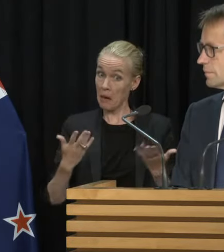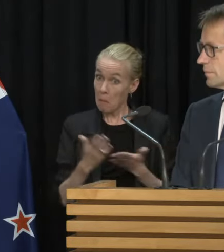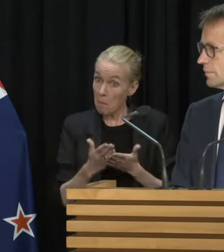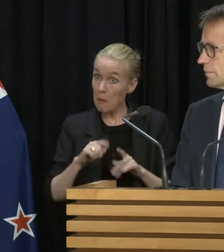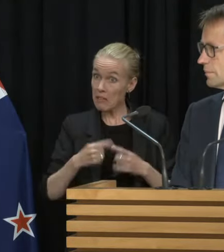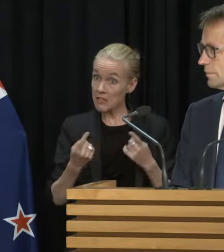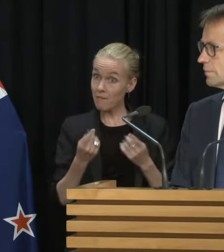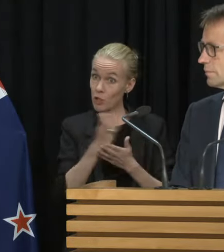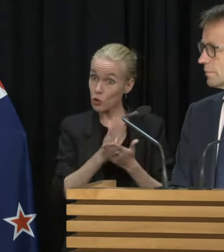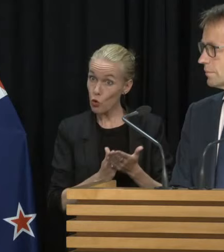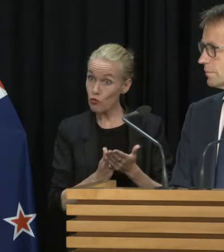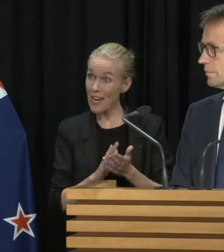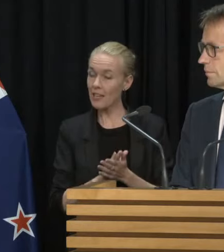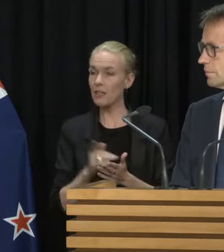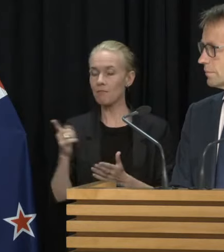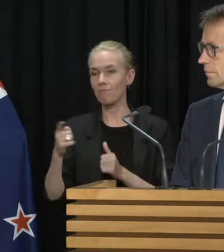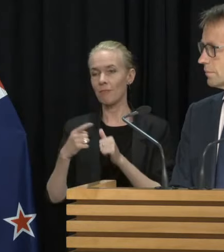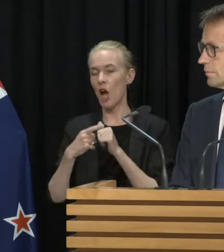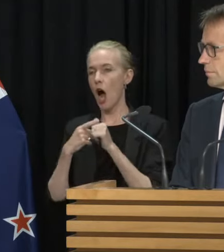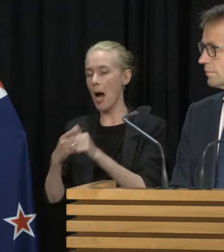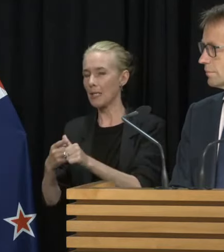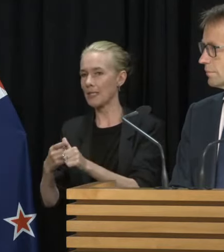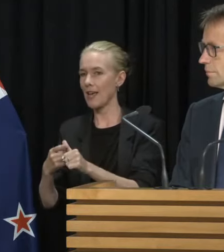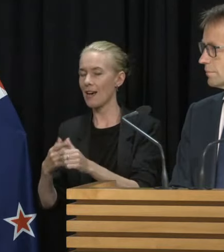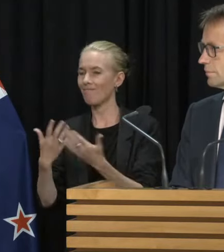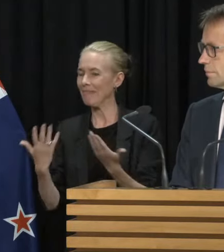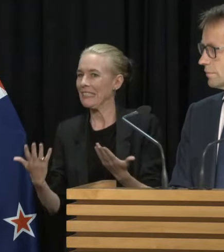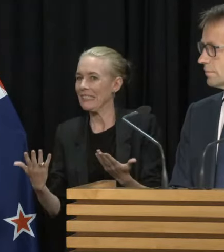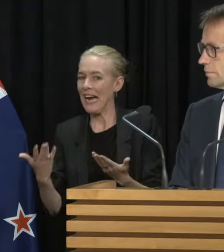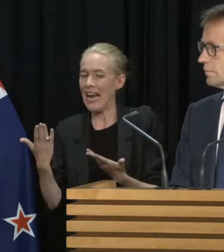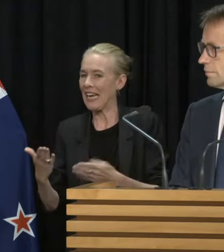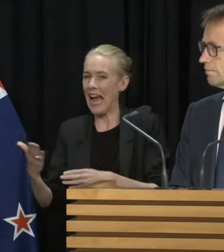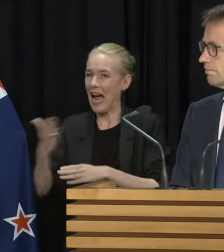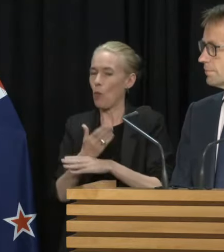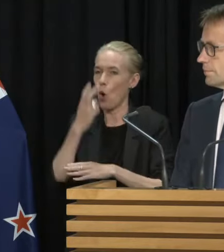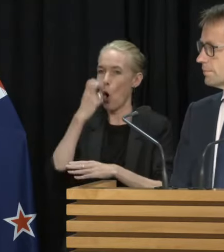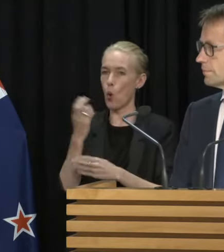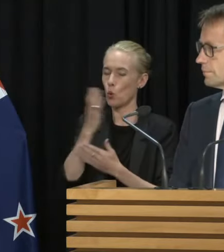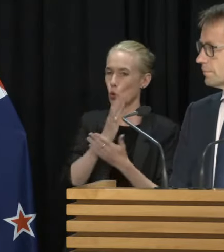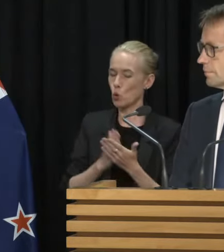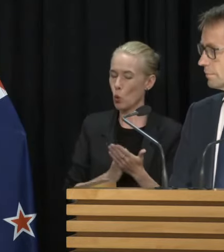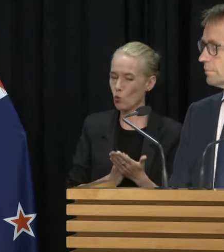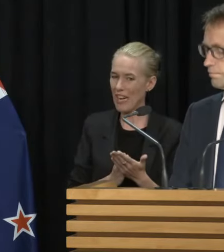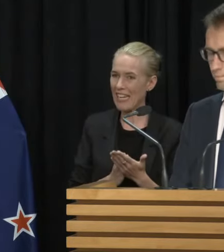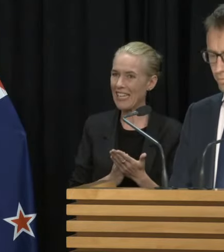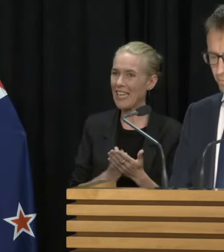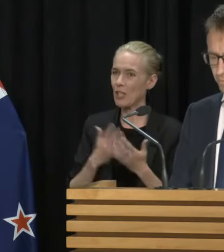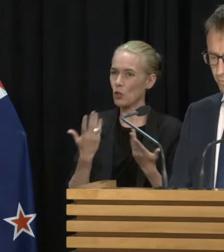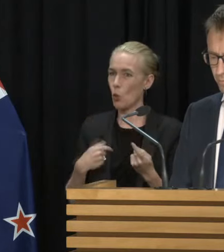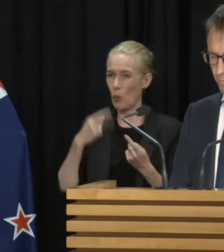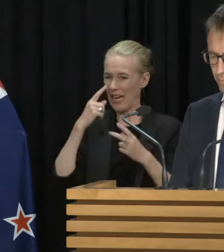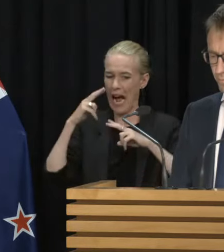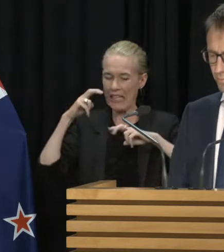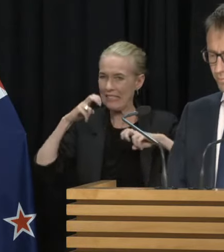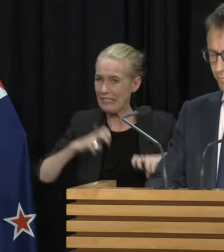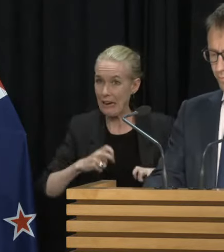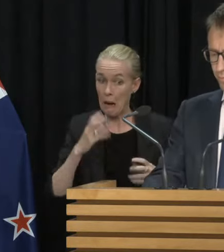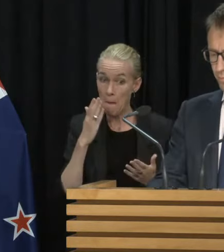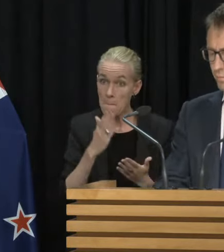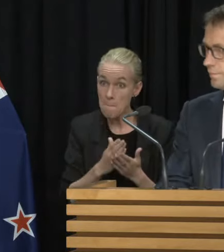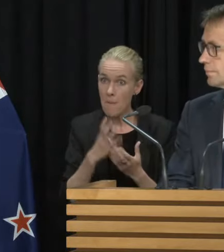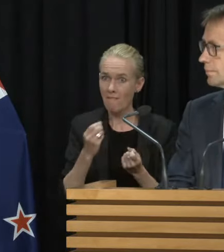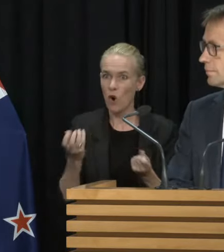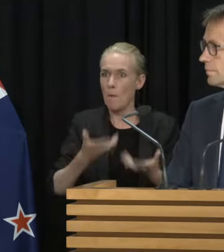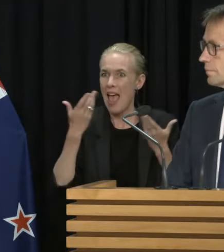remain in a lift for a longer period of time is something that we are taking steps to reduce by the installation of